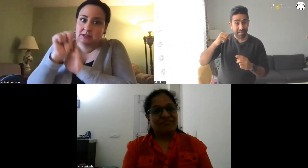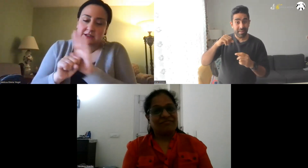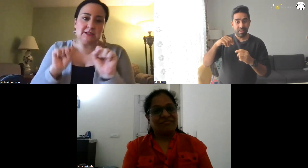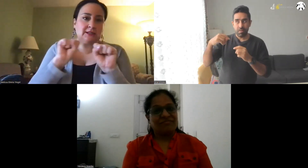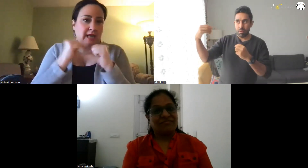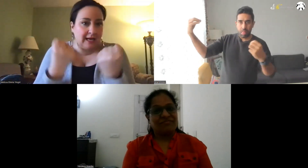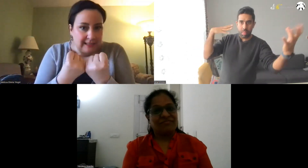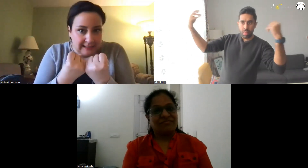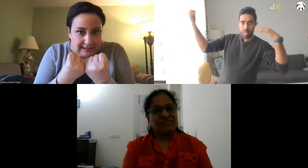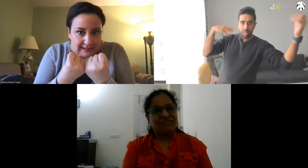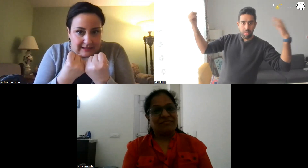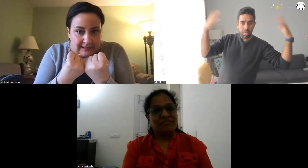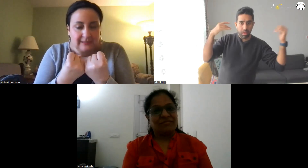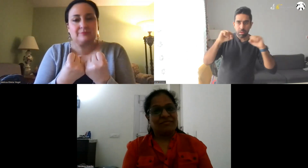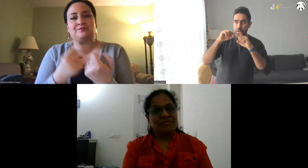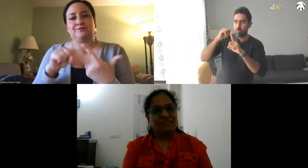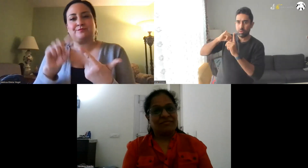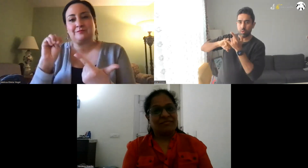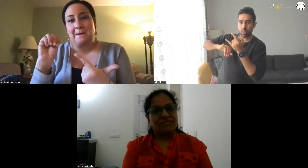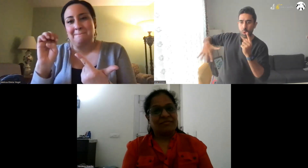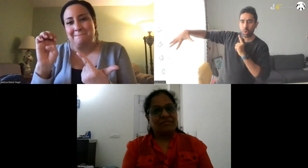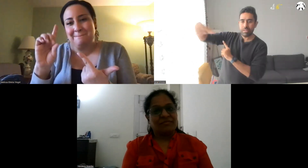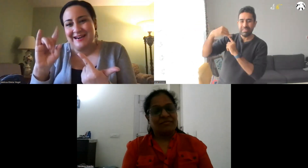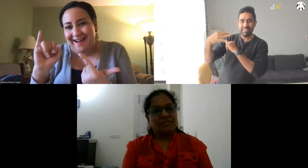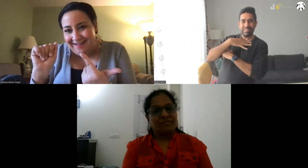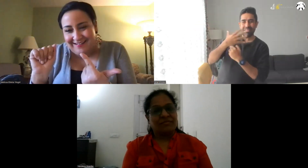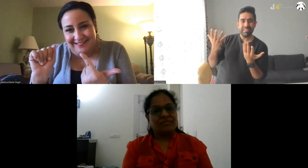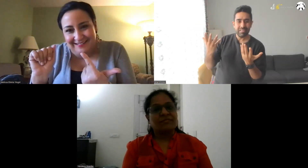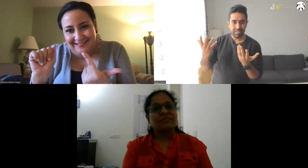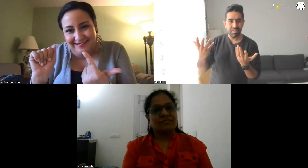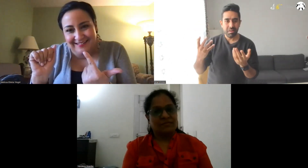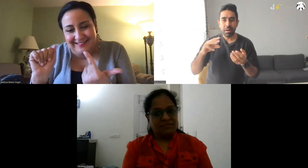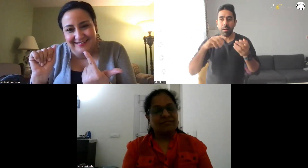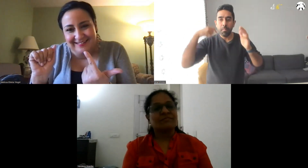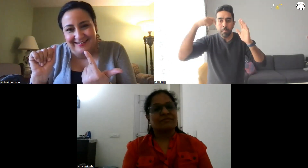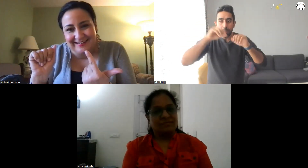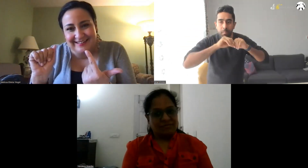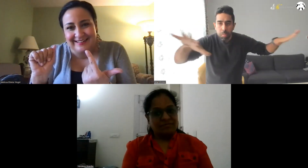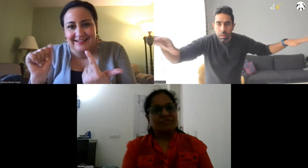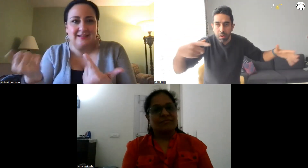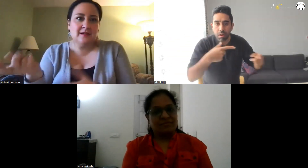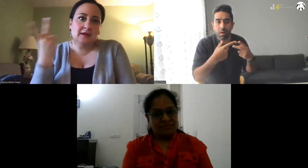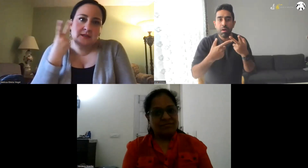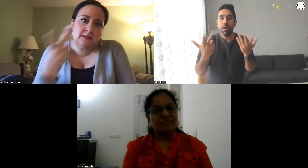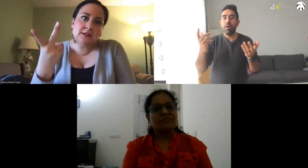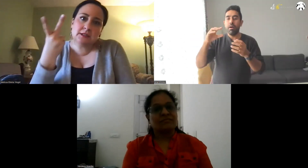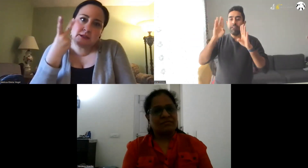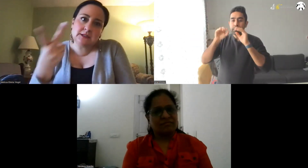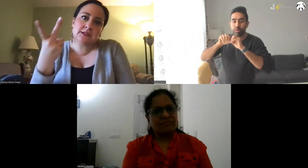that remember, don't hear from the person's perspective, or the movies what